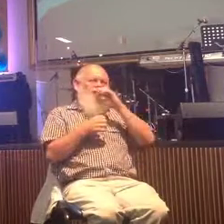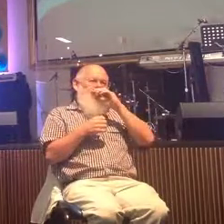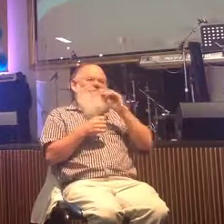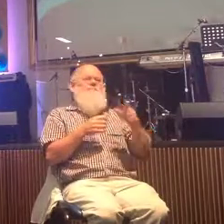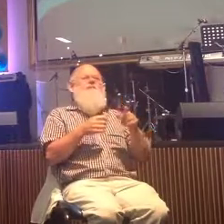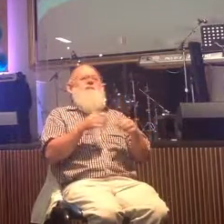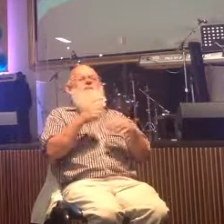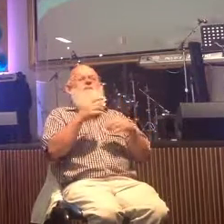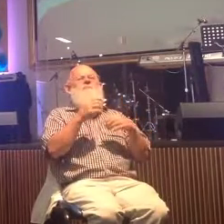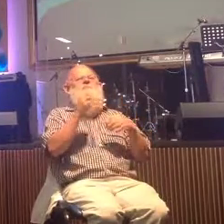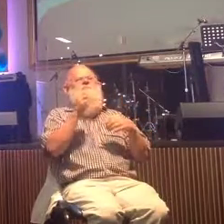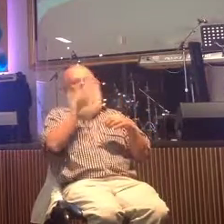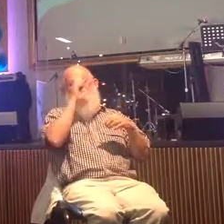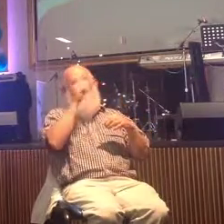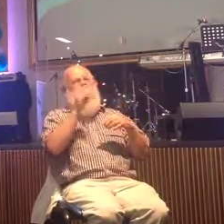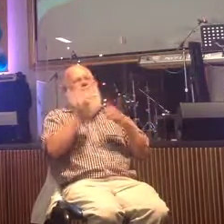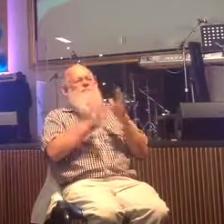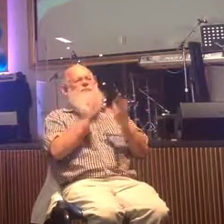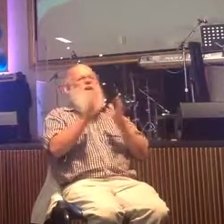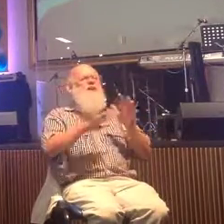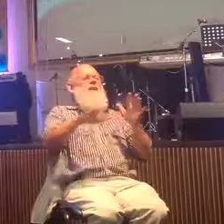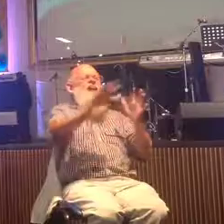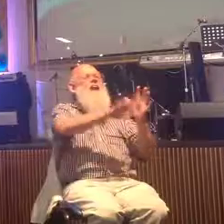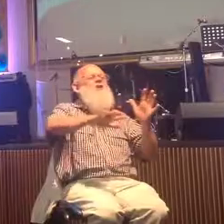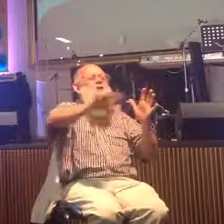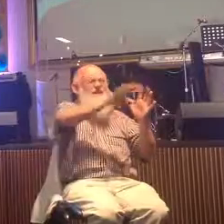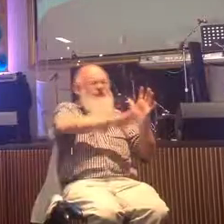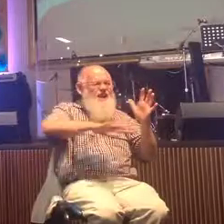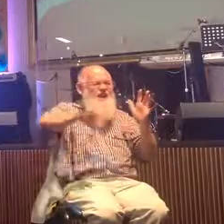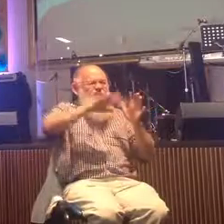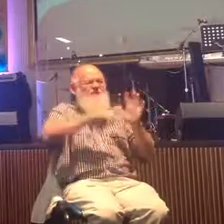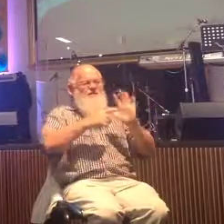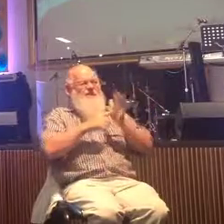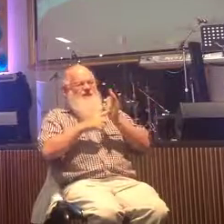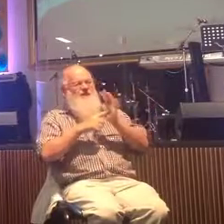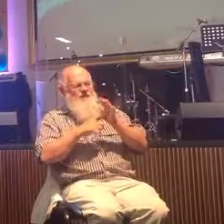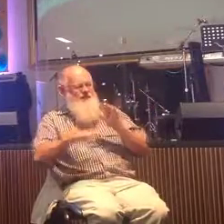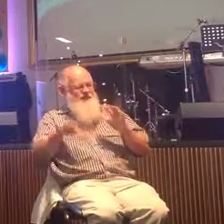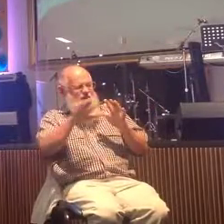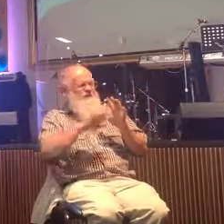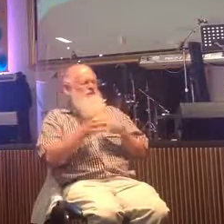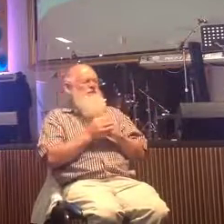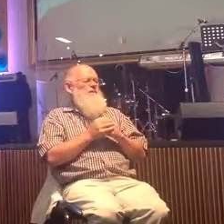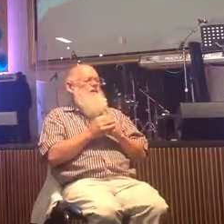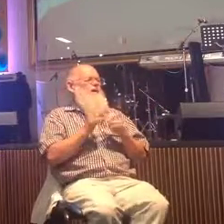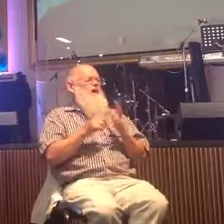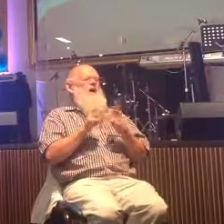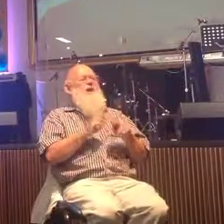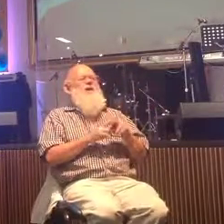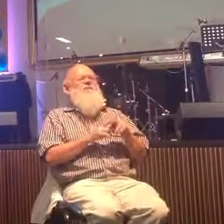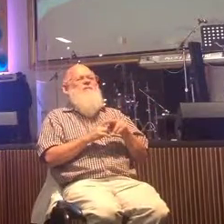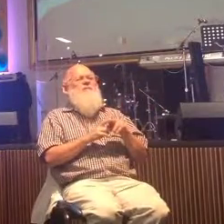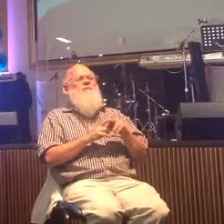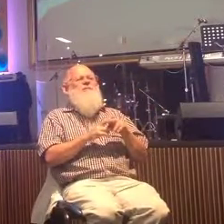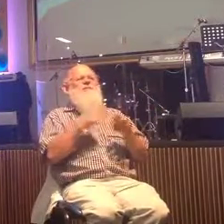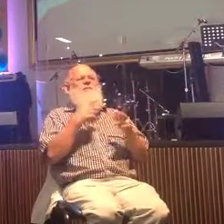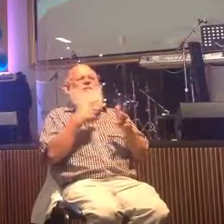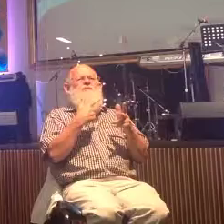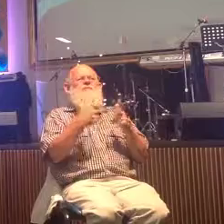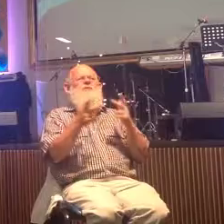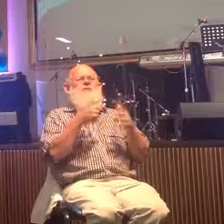thing. So this was the center of the pagan, or the